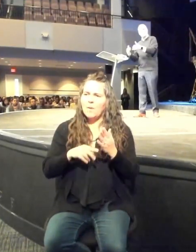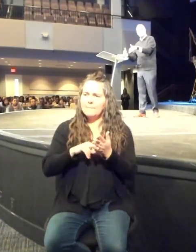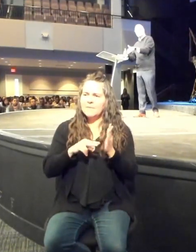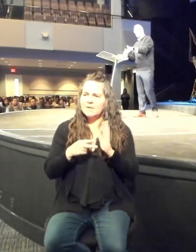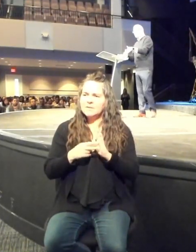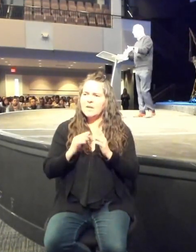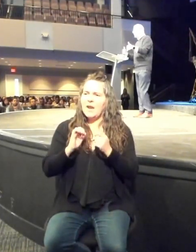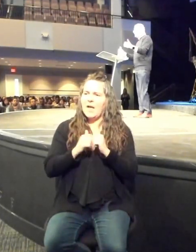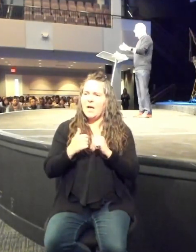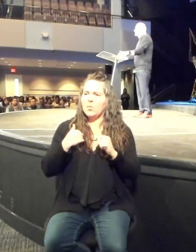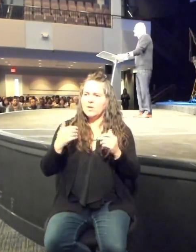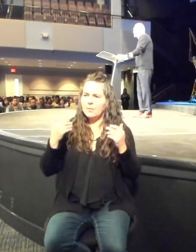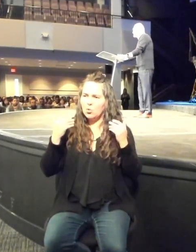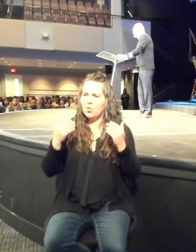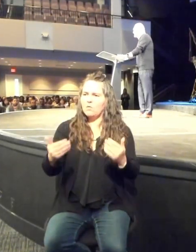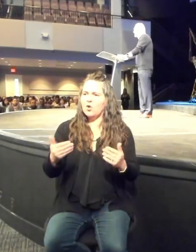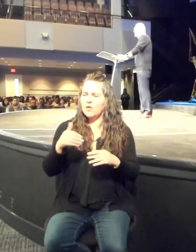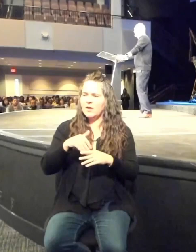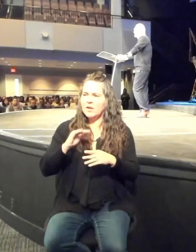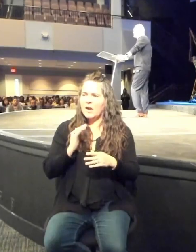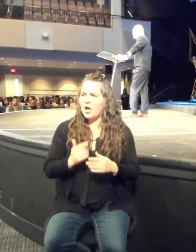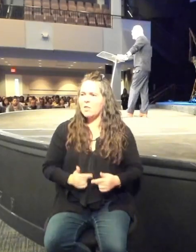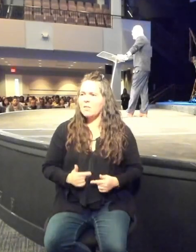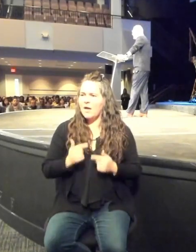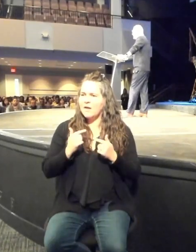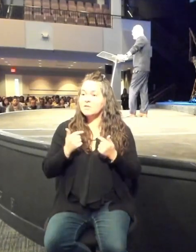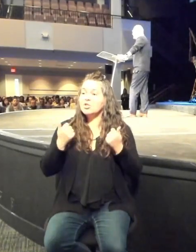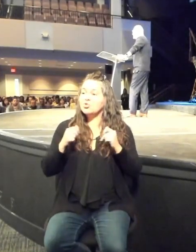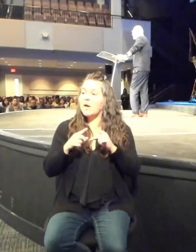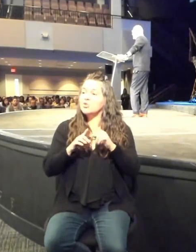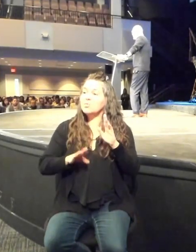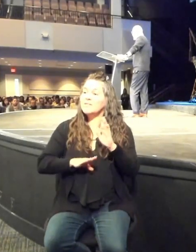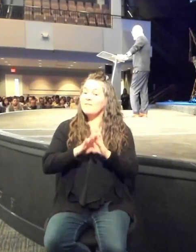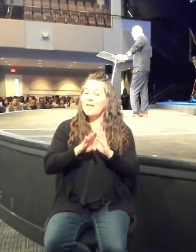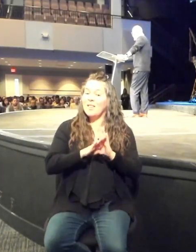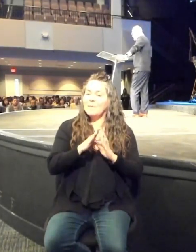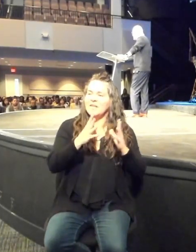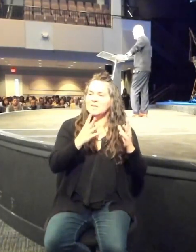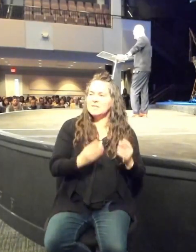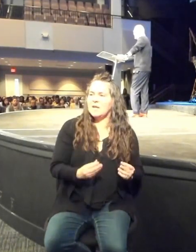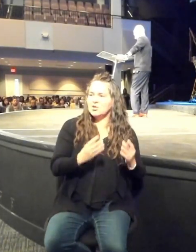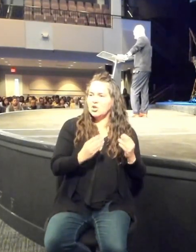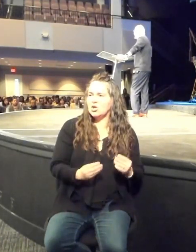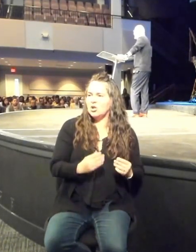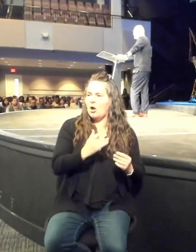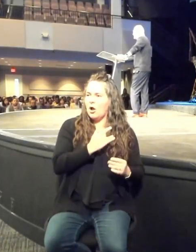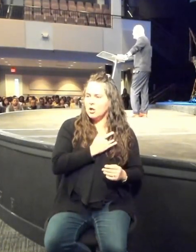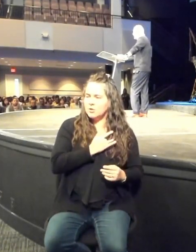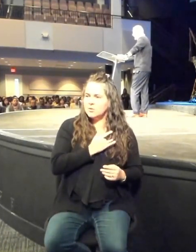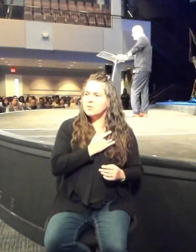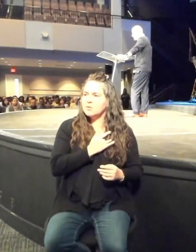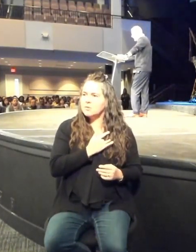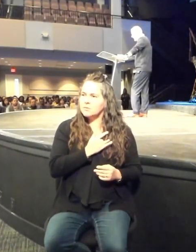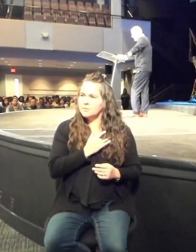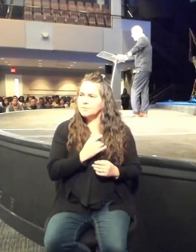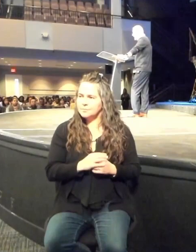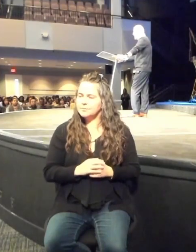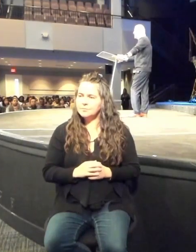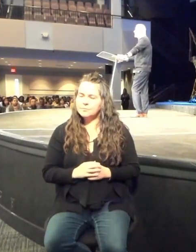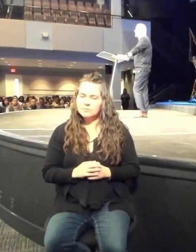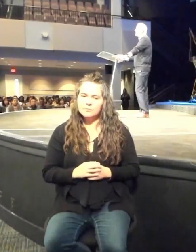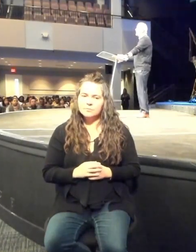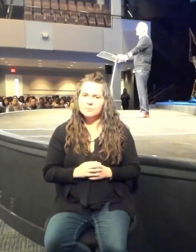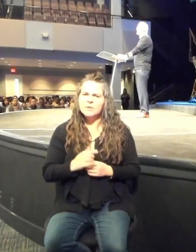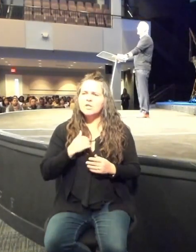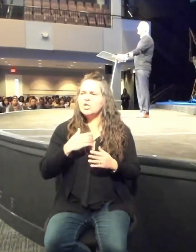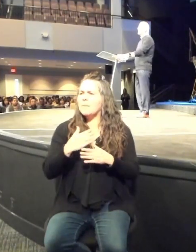move further in our lives in terms of developing a tender heart before God and also before others as well. I'm going to